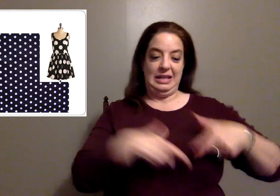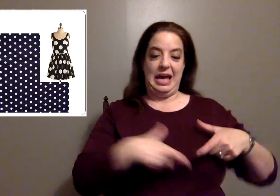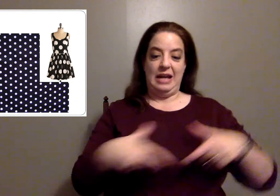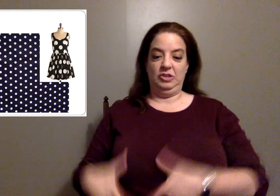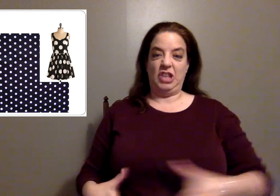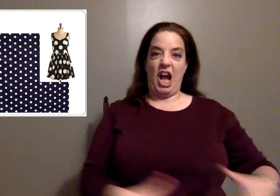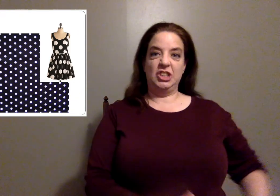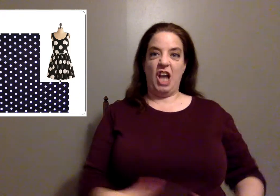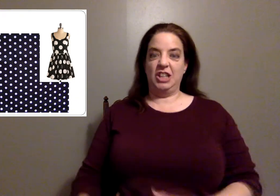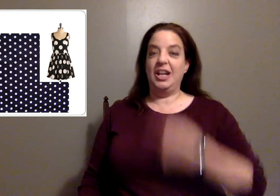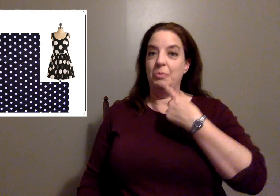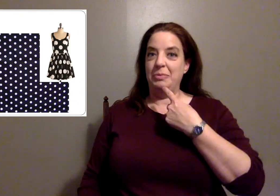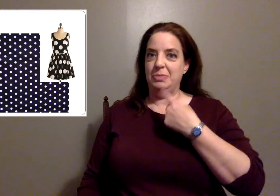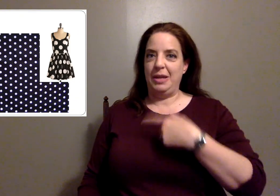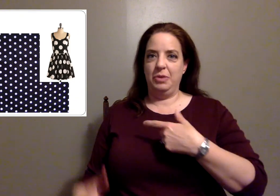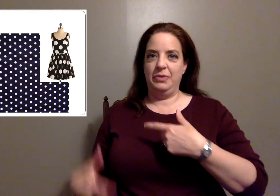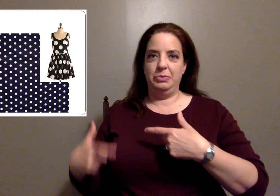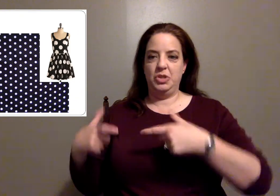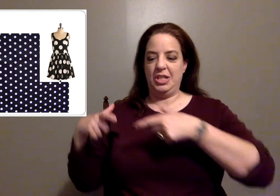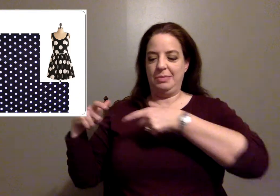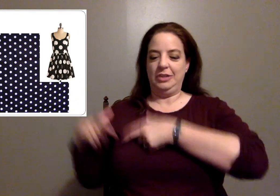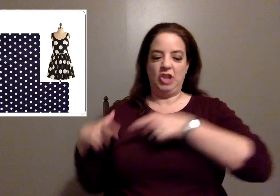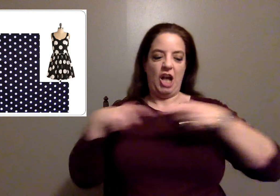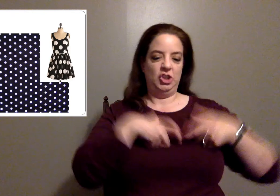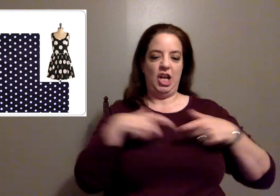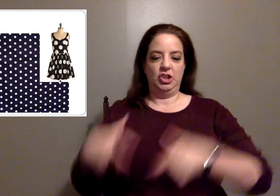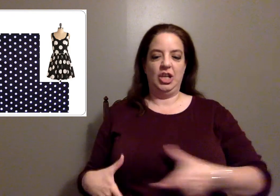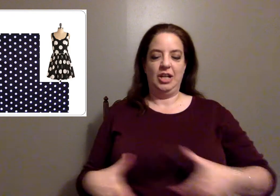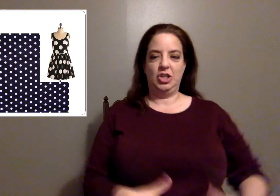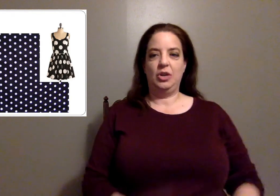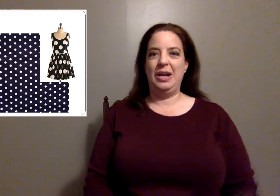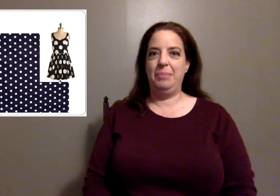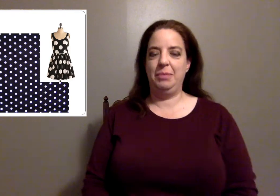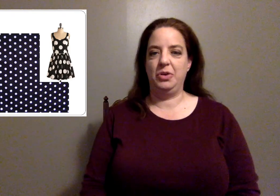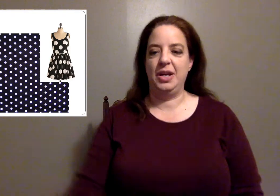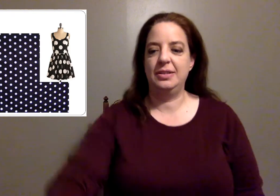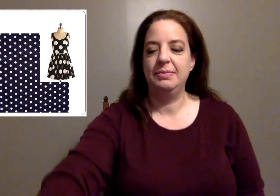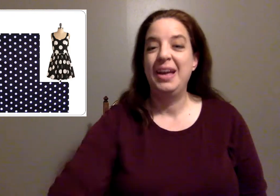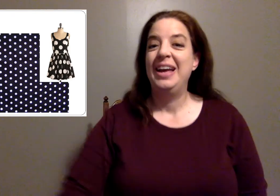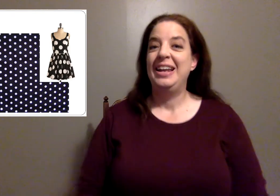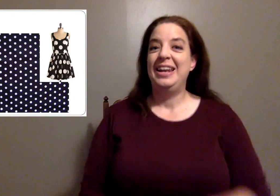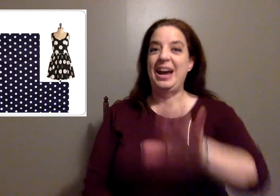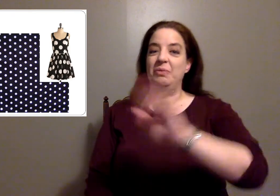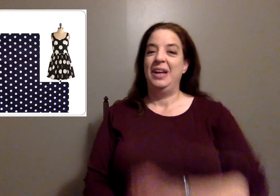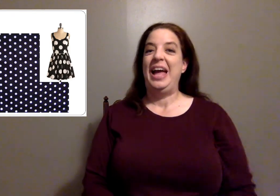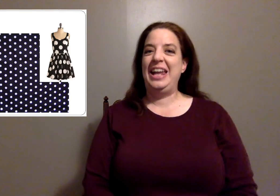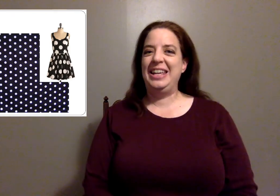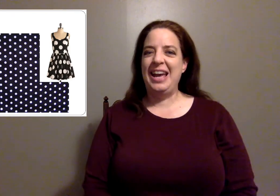that. Remember those mouth morphemes we just talked about? Great big polka dots. Now, and again,